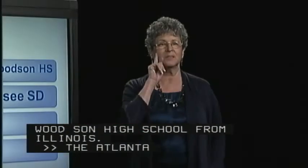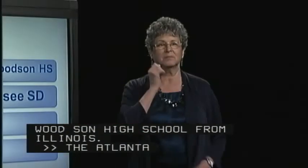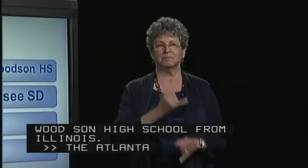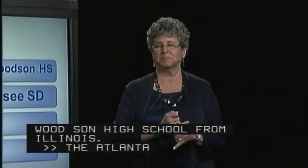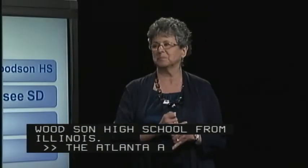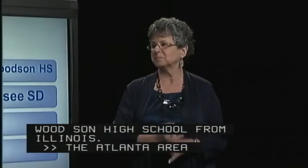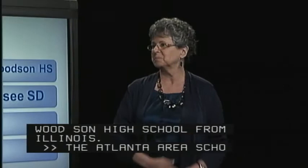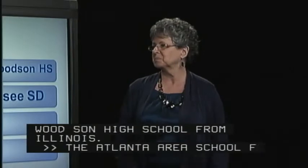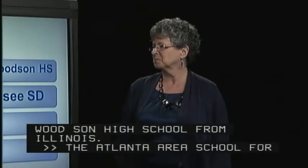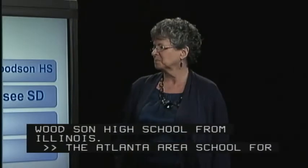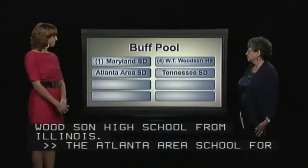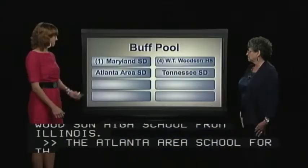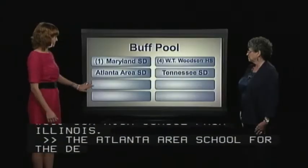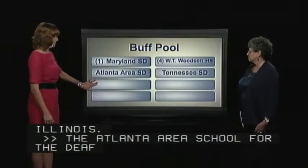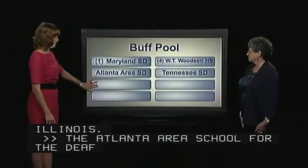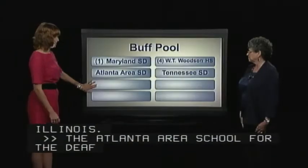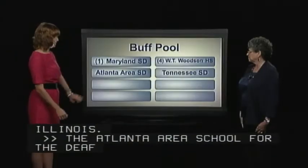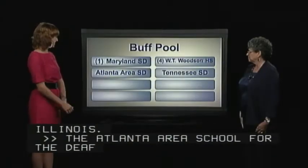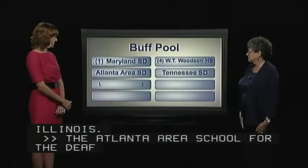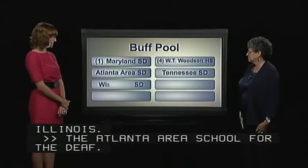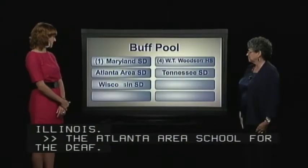Tennessee School for the Deaf.